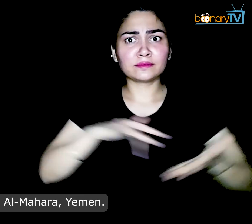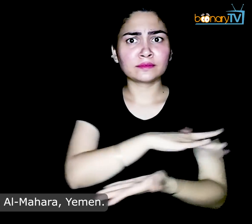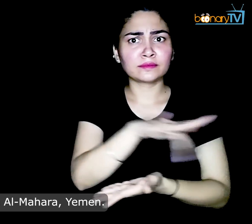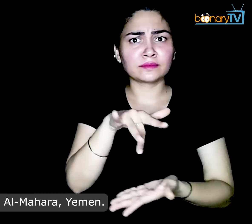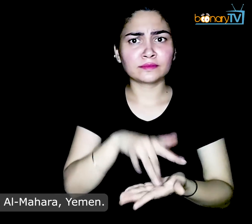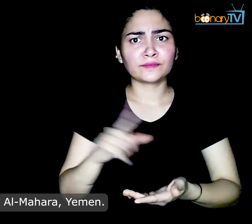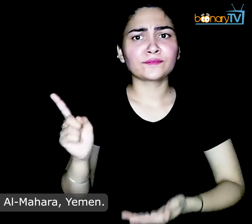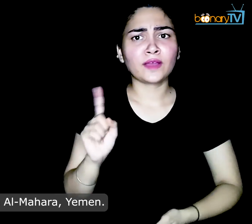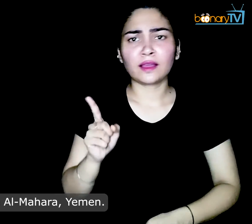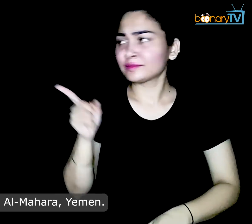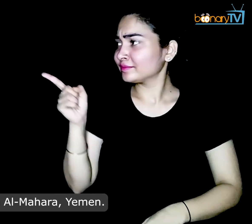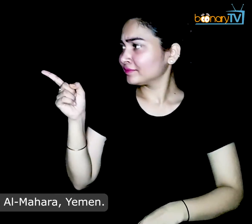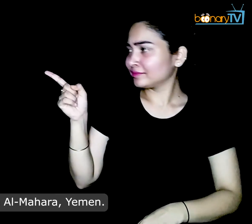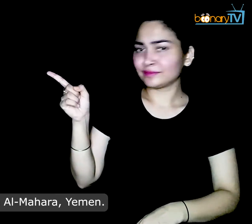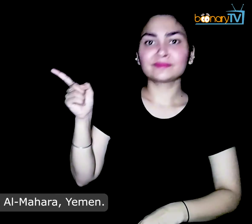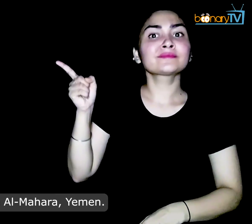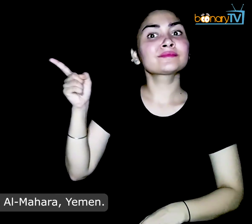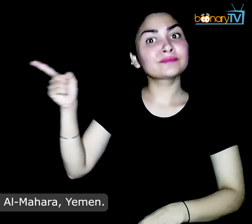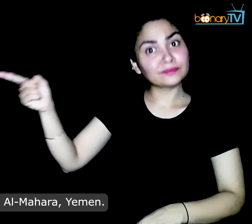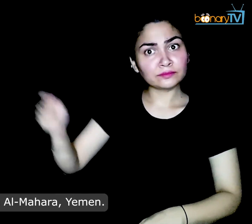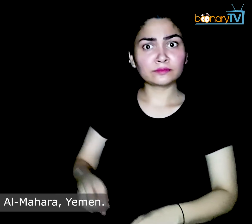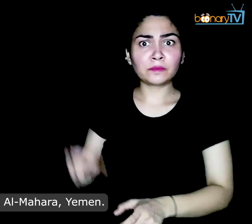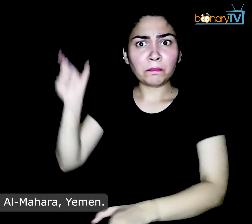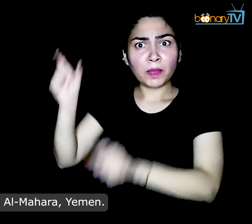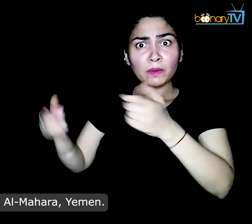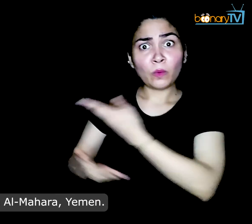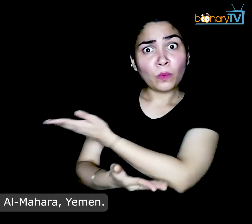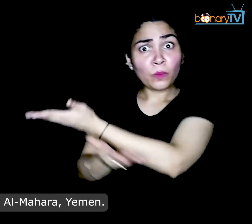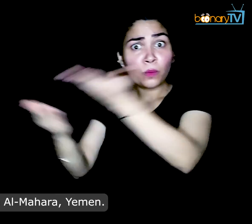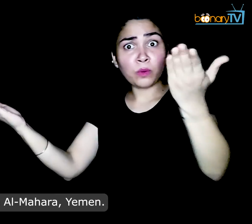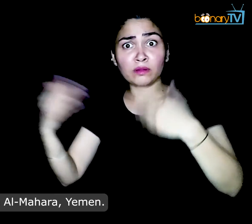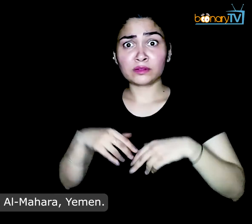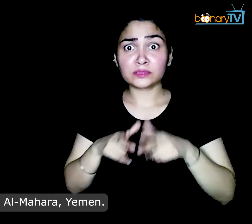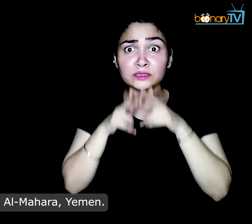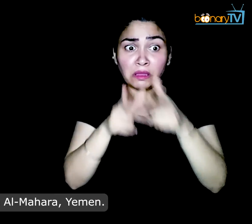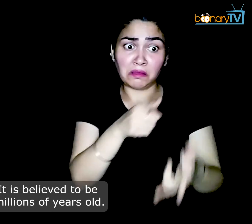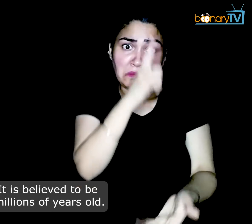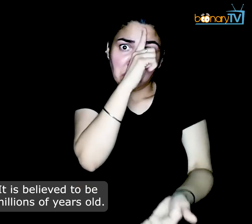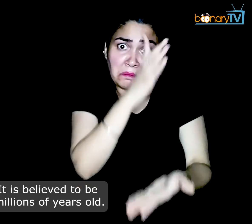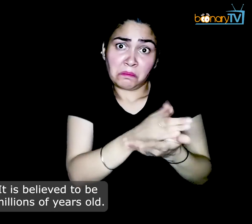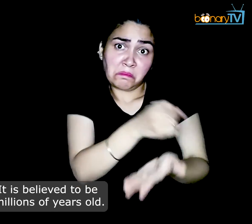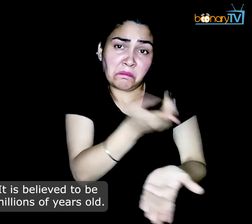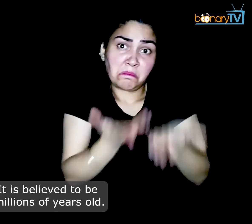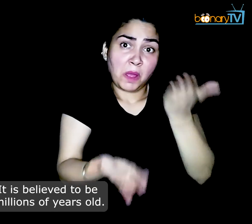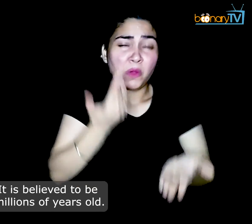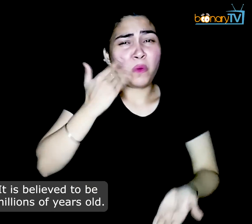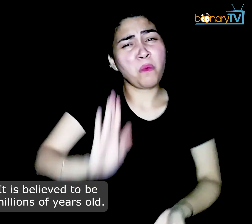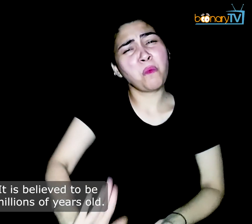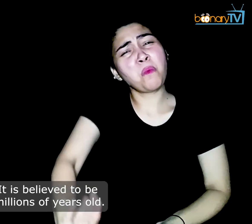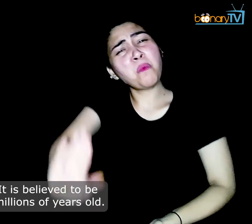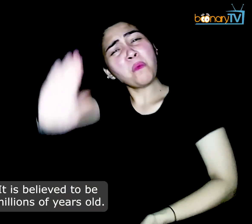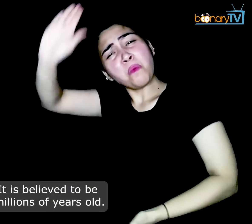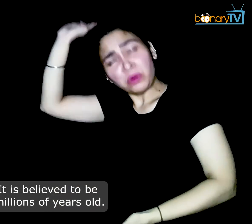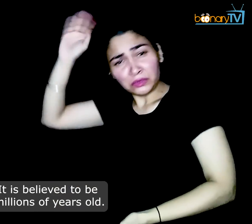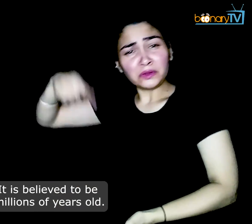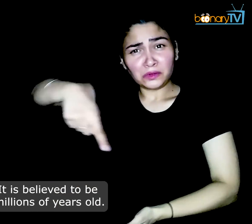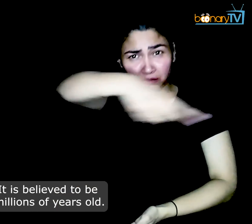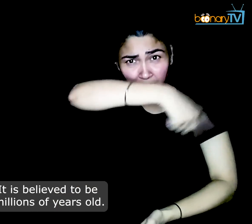Al-Mahara, Yemen. It is believed to be